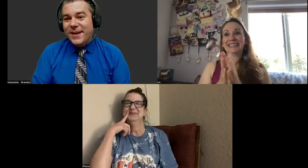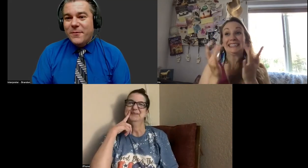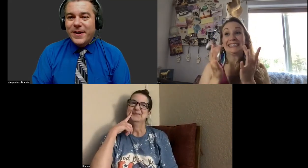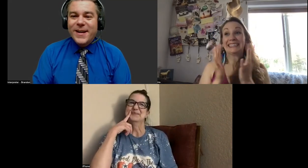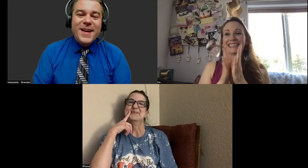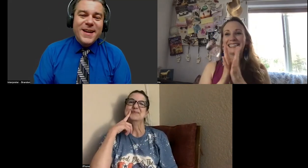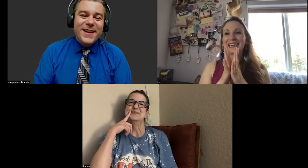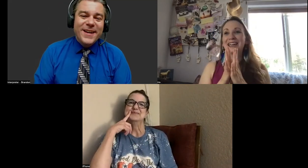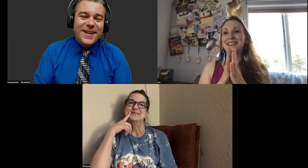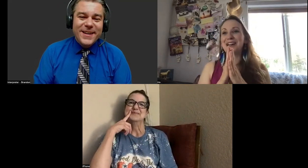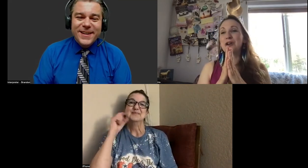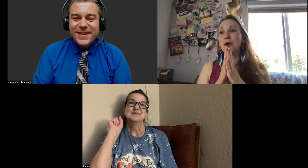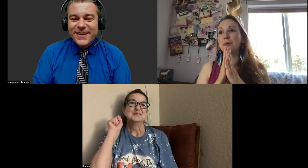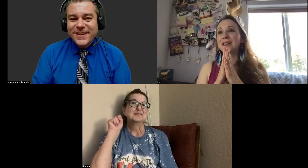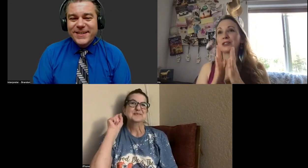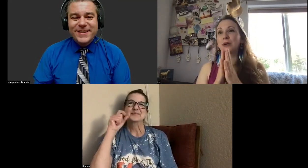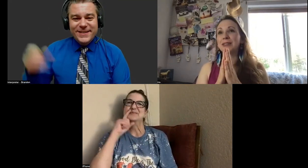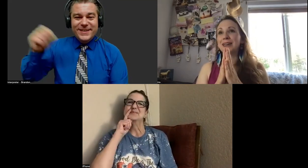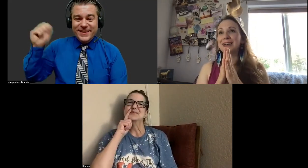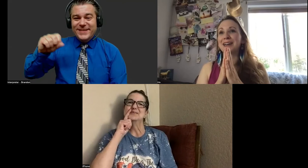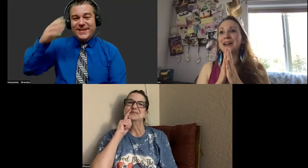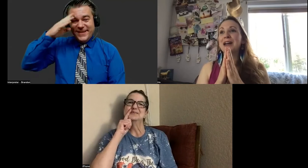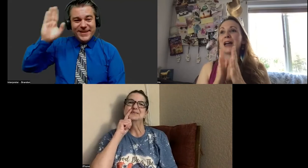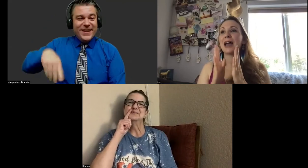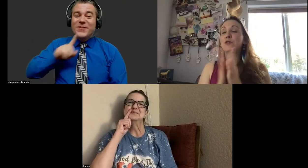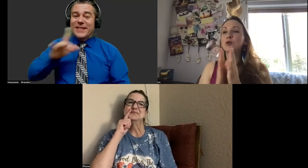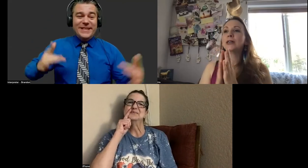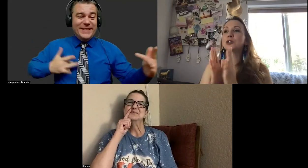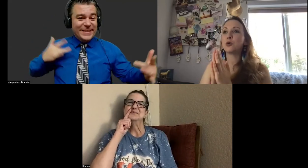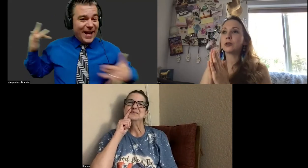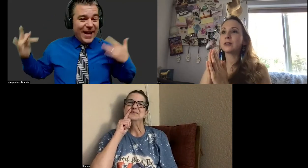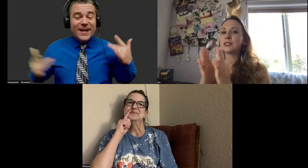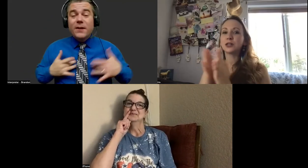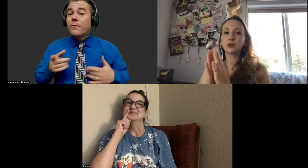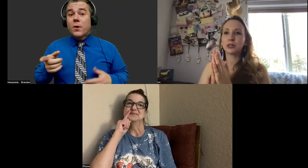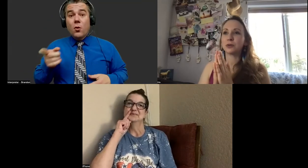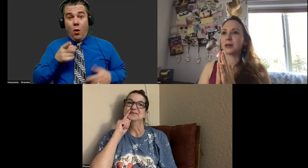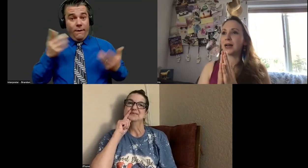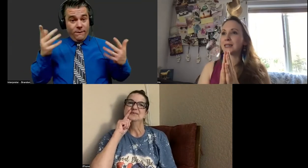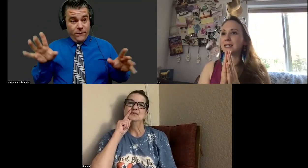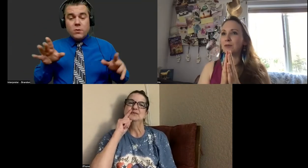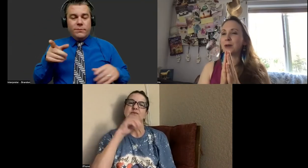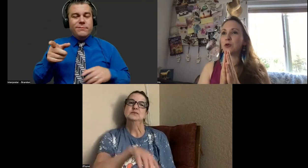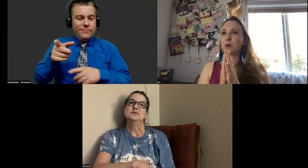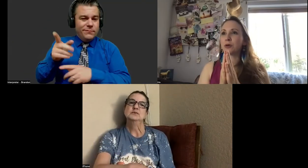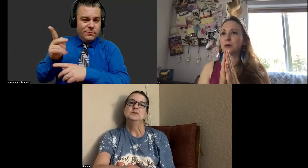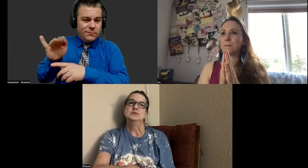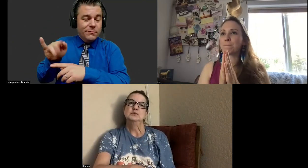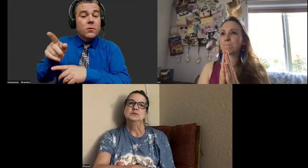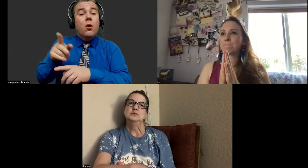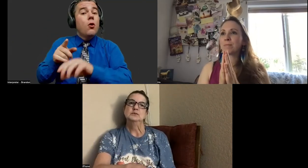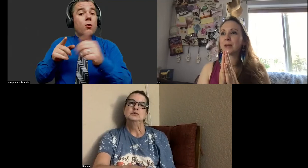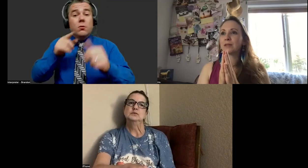yeah, can't wait. Yes, I know. It's so exciting. Have you guys ordered? That's the other question I wanted to ask. Has everybody